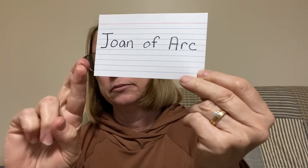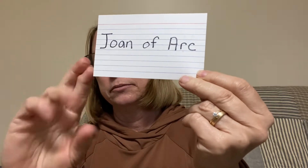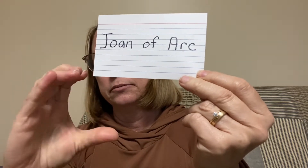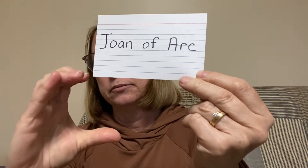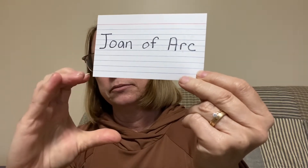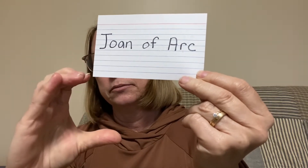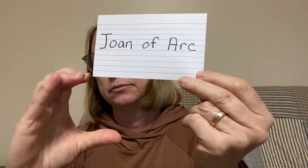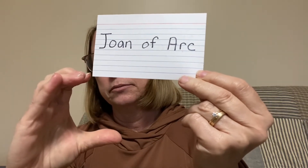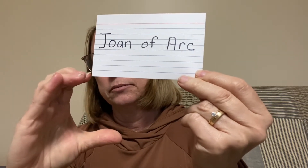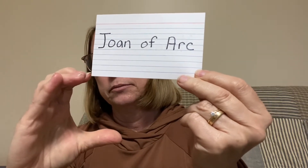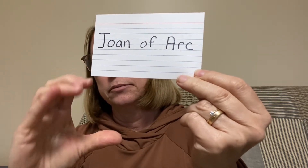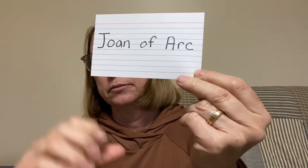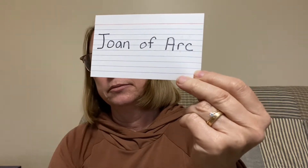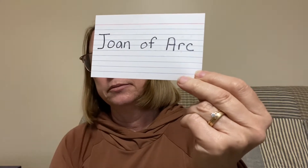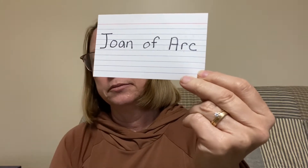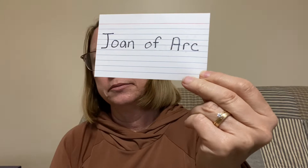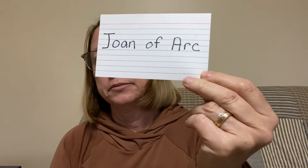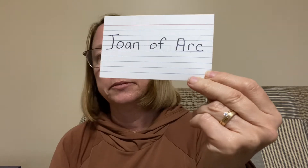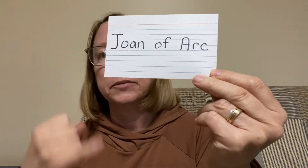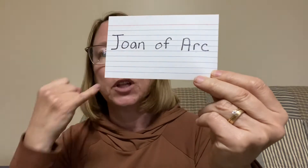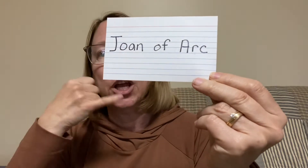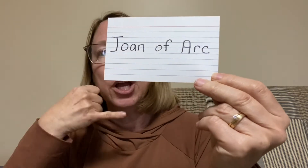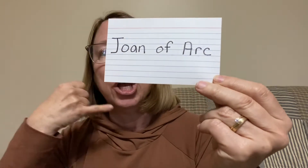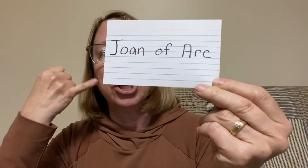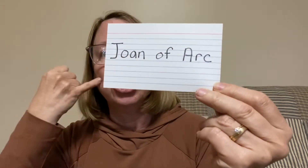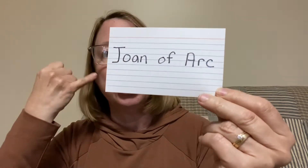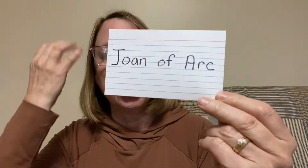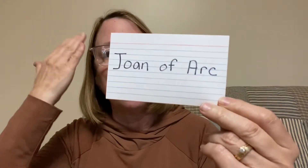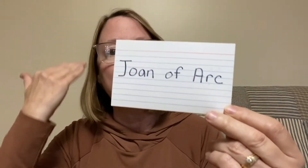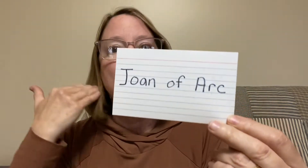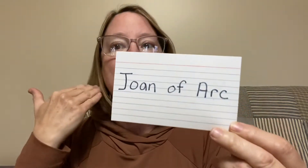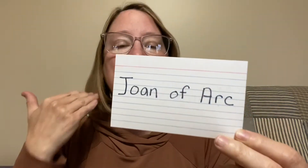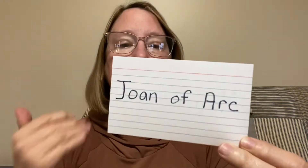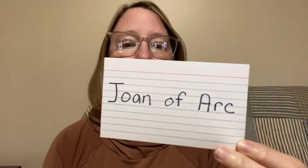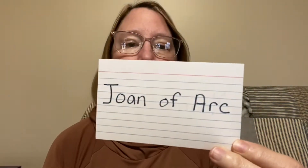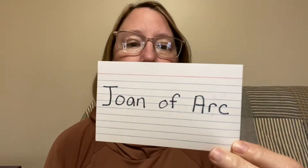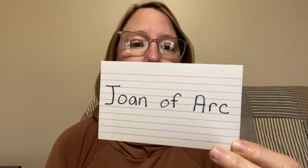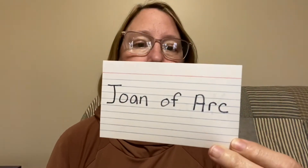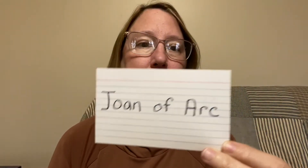her name was Joan of Arc.